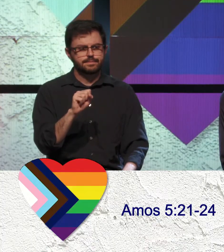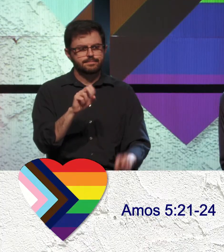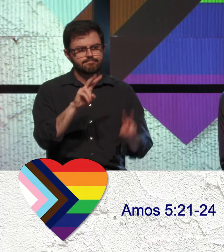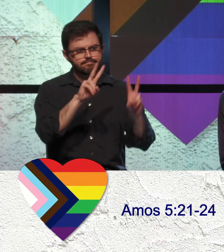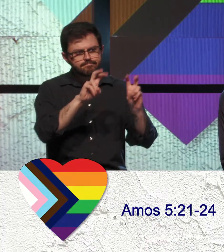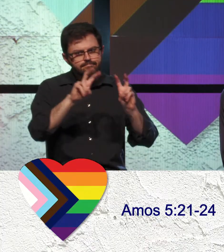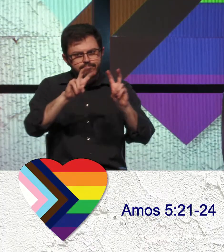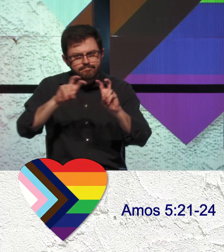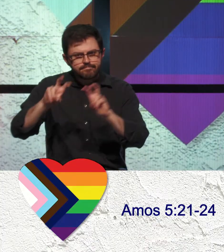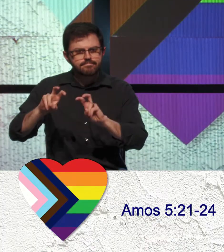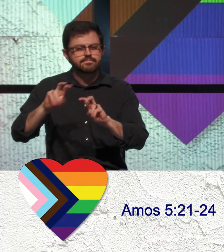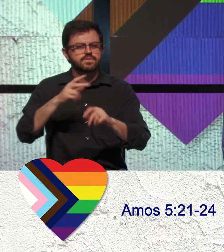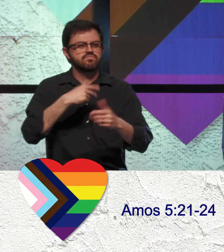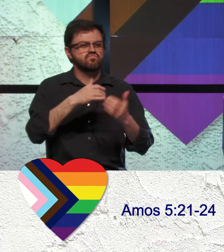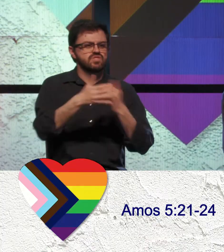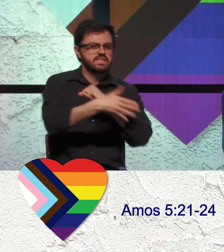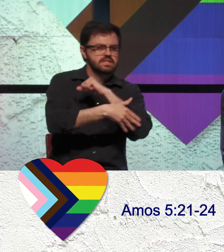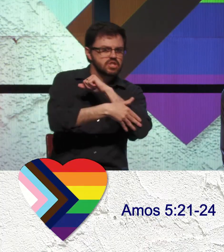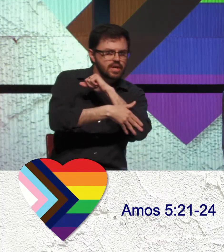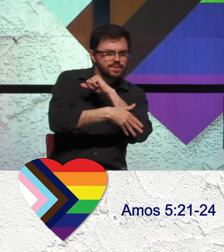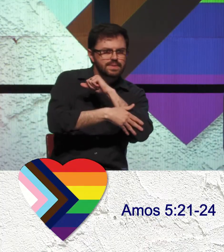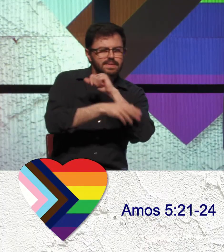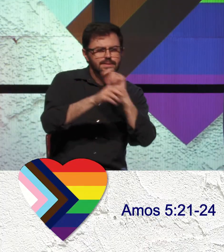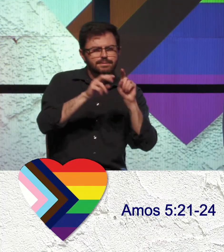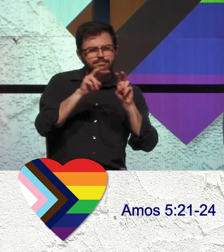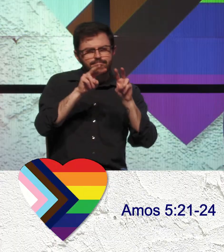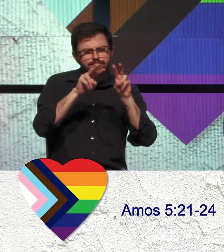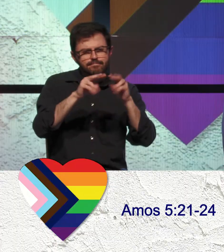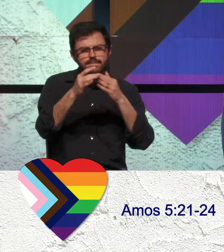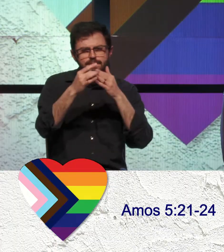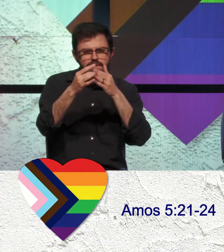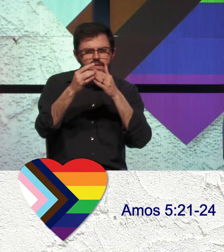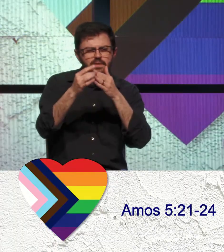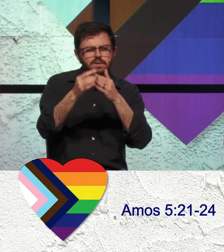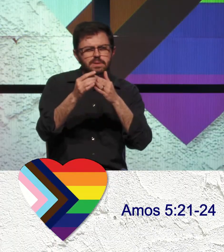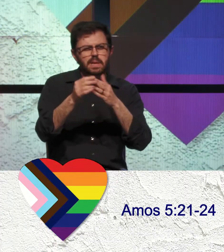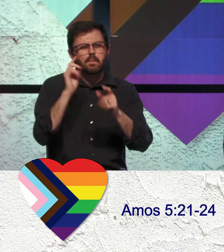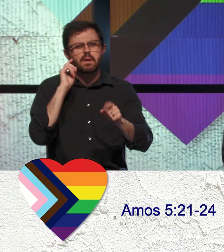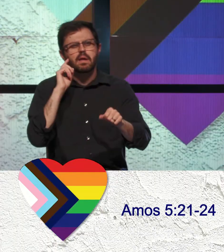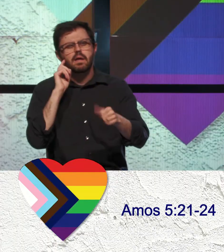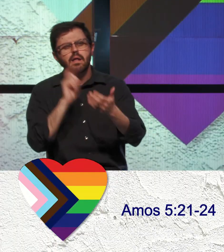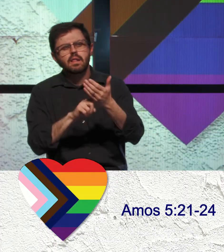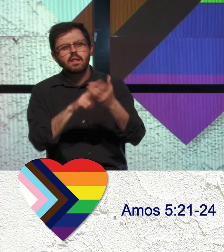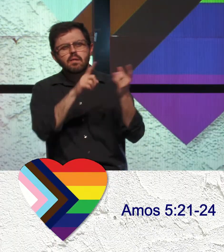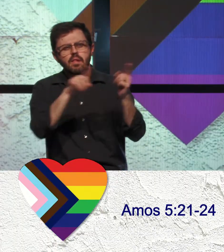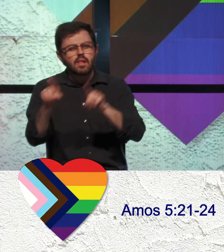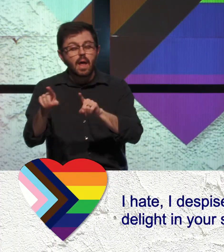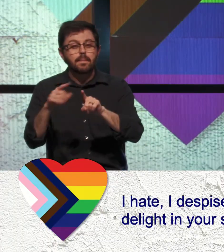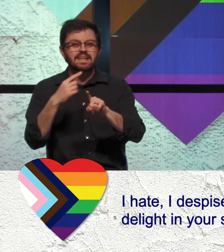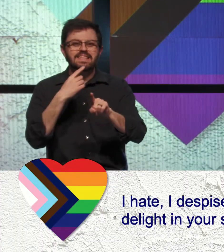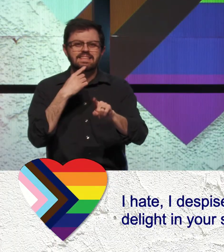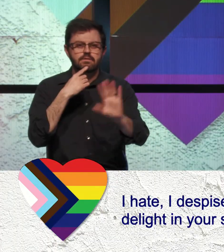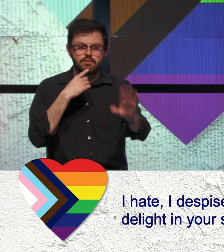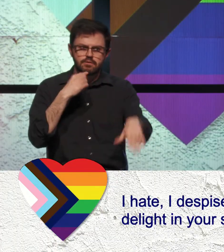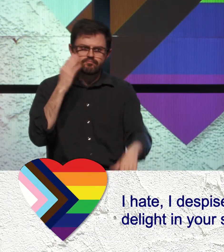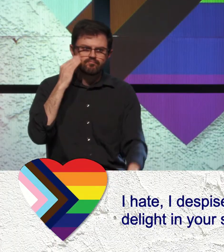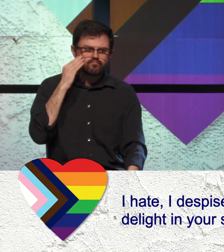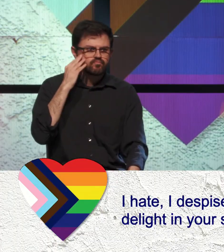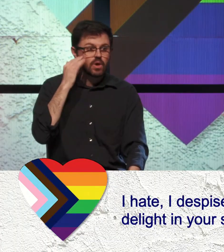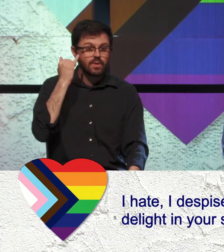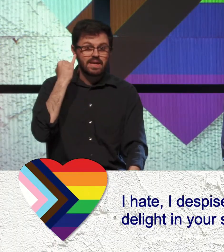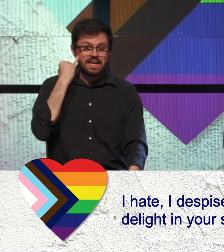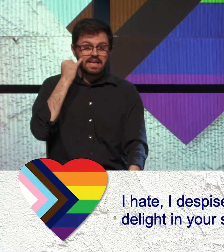at the leadership. He's looking around at what's actually happening. And he says, you know what? If God were here, this is what God would say.